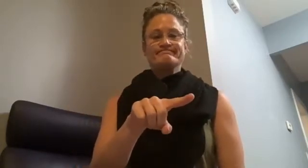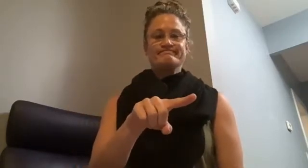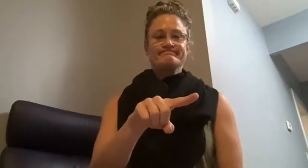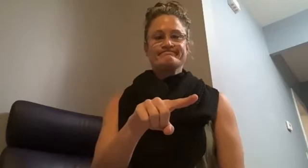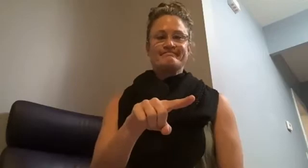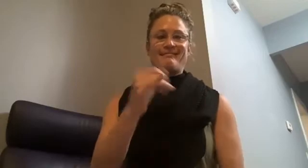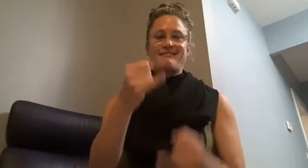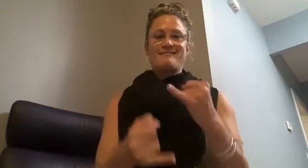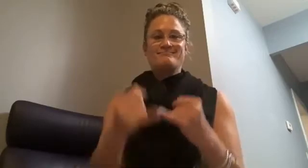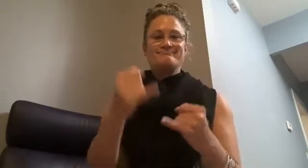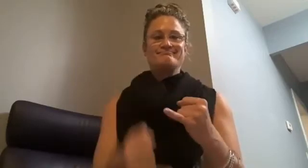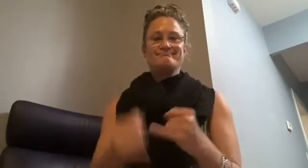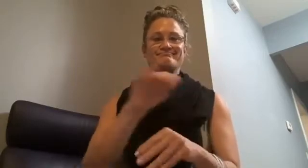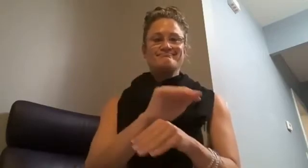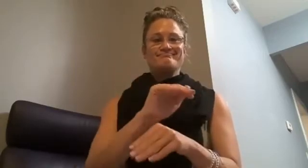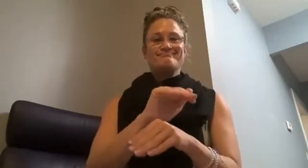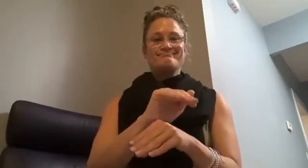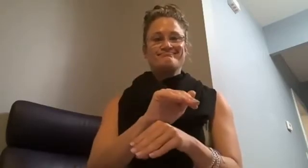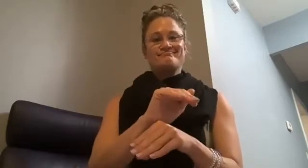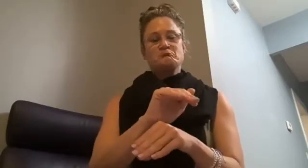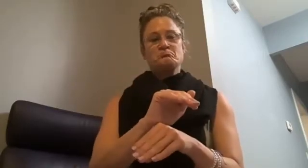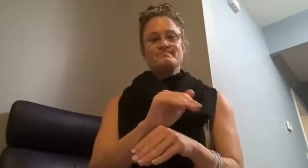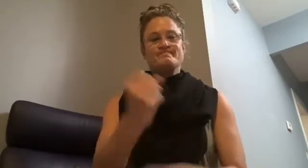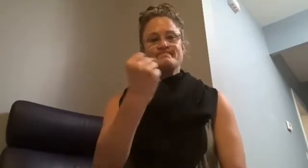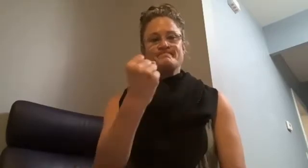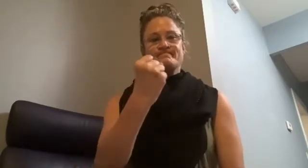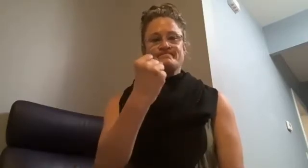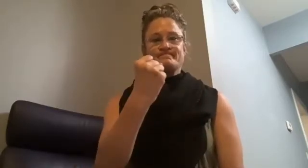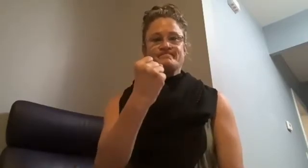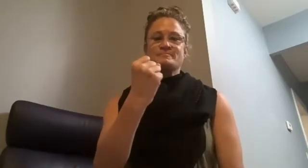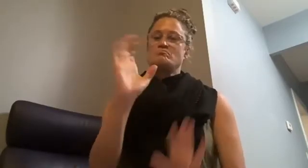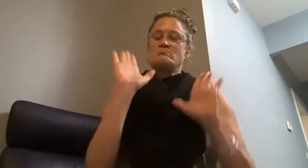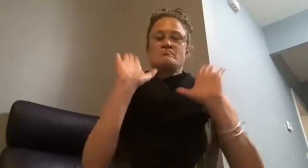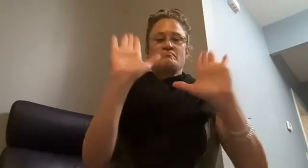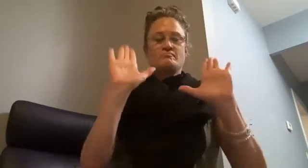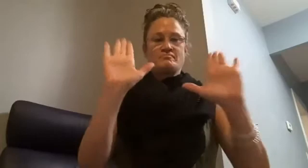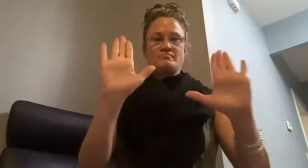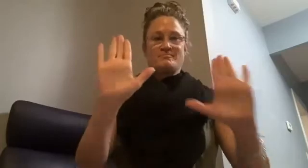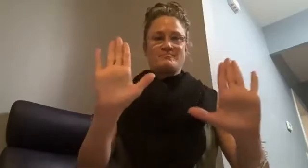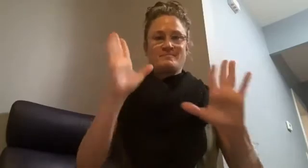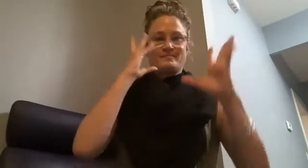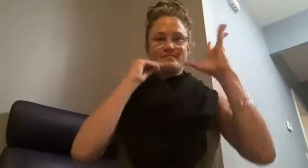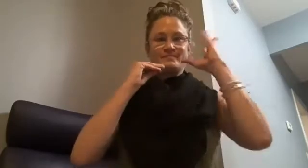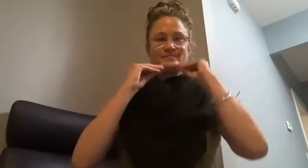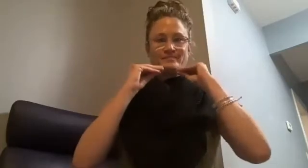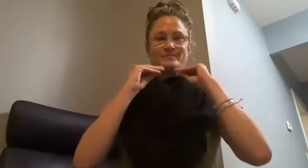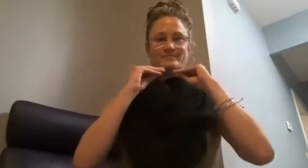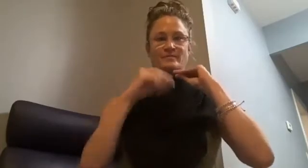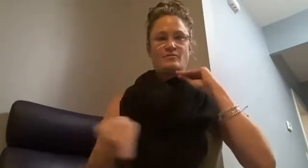night here at the Saturday Night Speaker Series, and it's been an incredible experience for all of us involved. So on